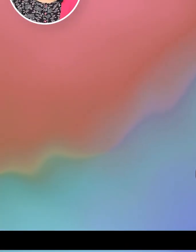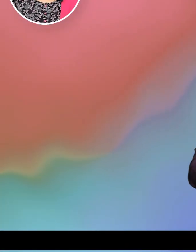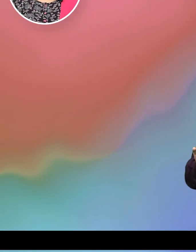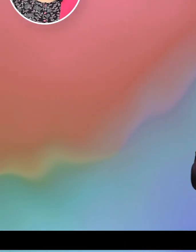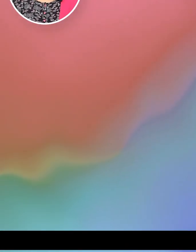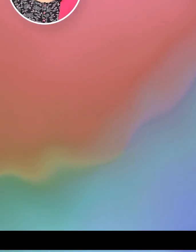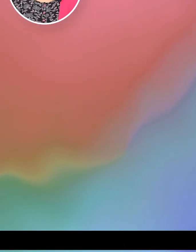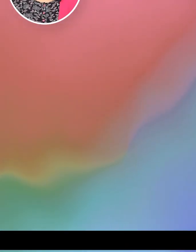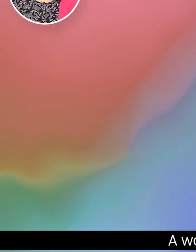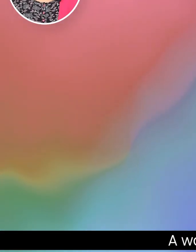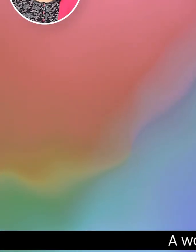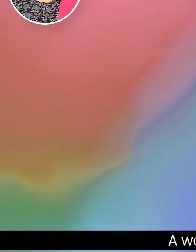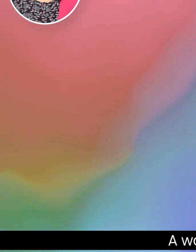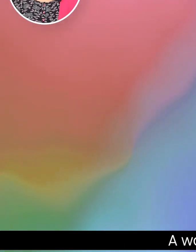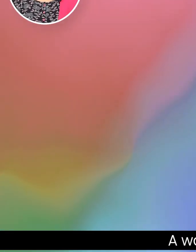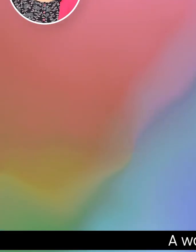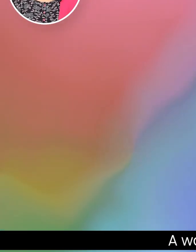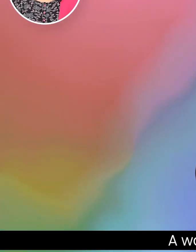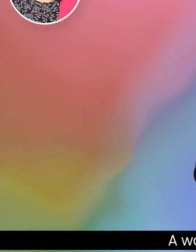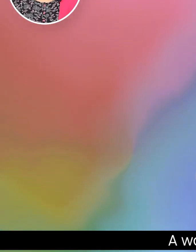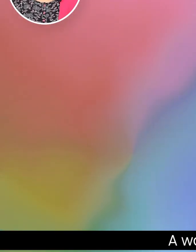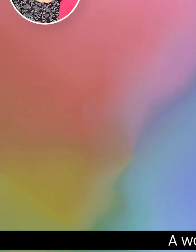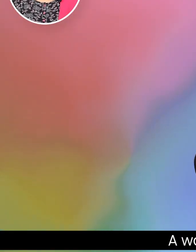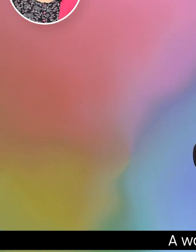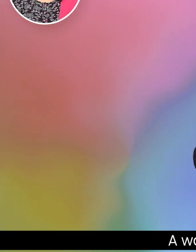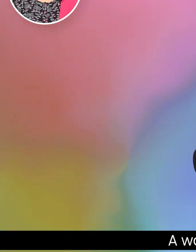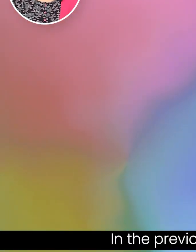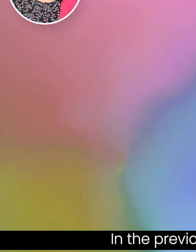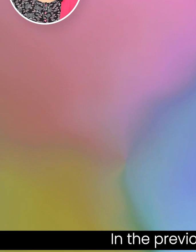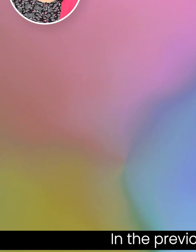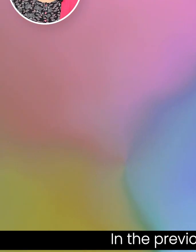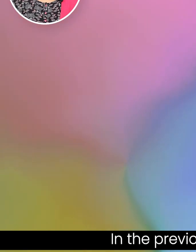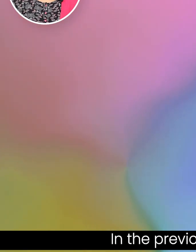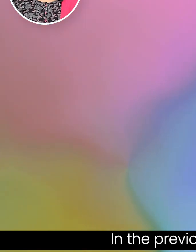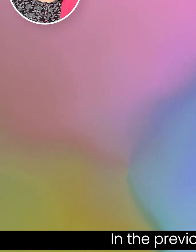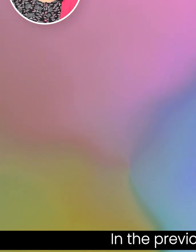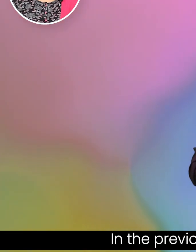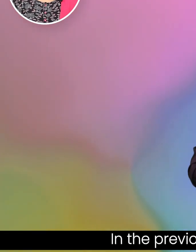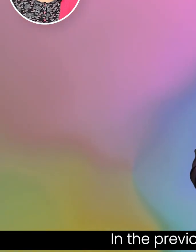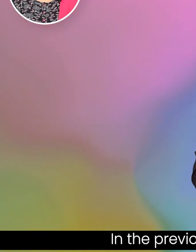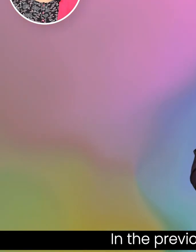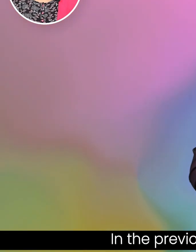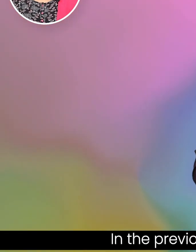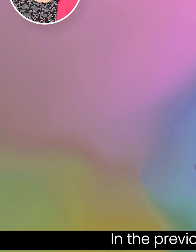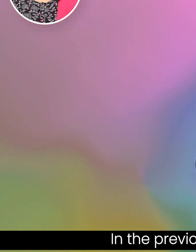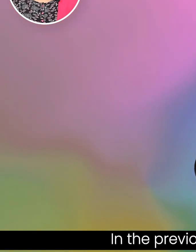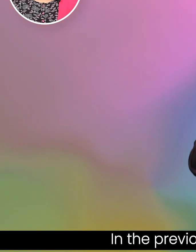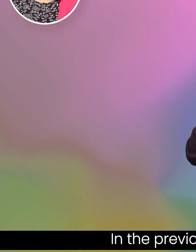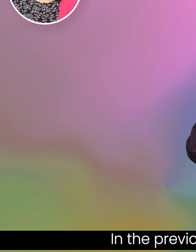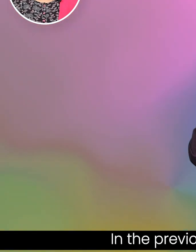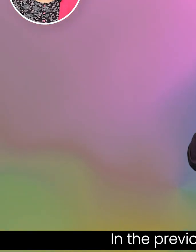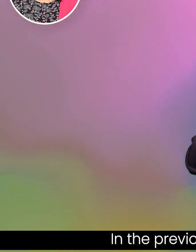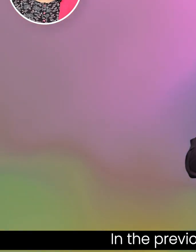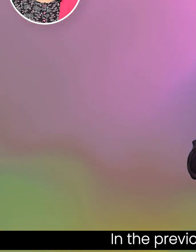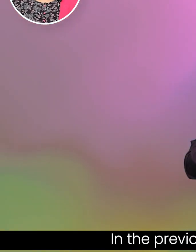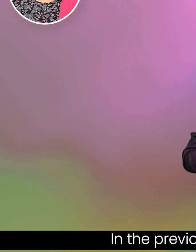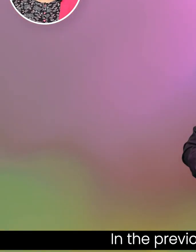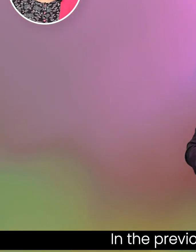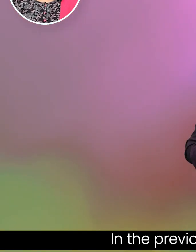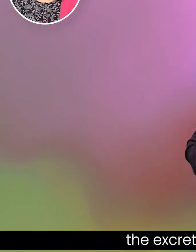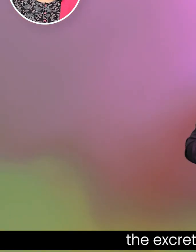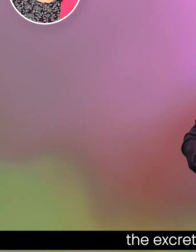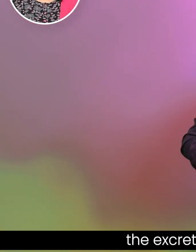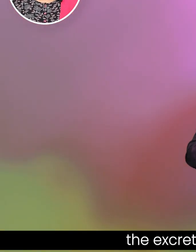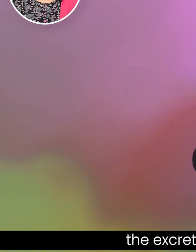Hello children, a warm welcome to you all. In the previous topics, you have learnt